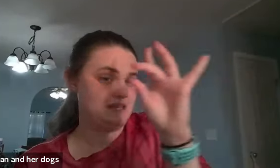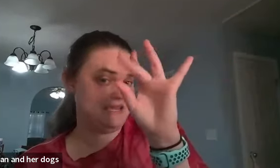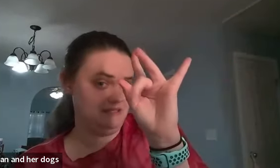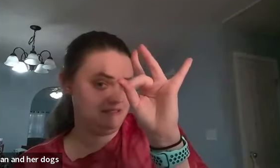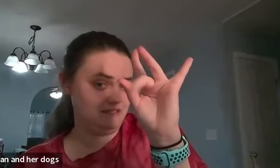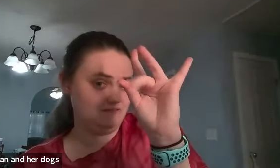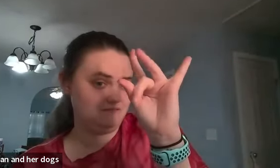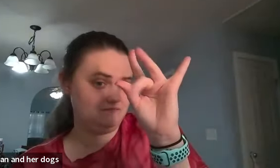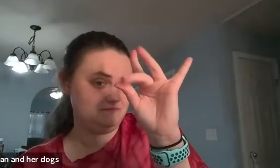18.